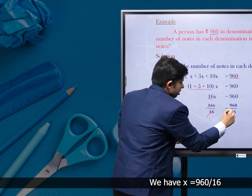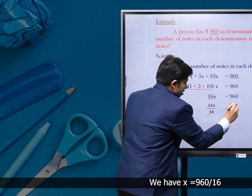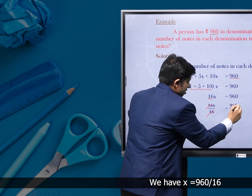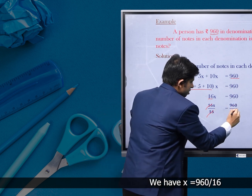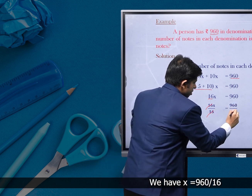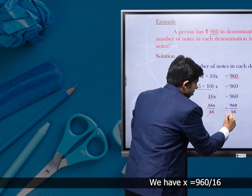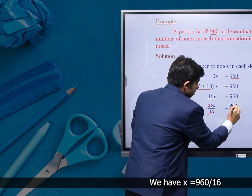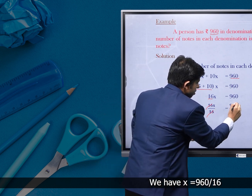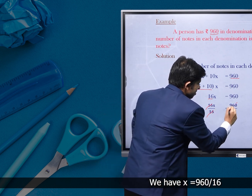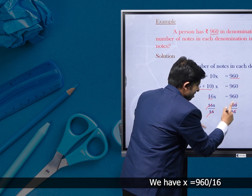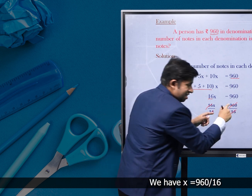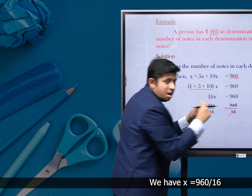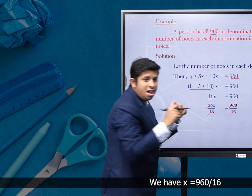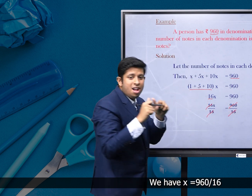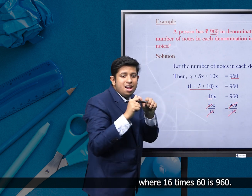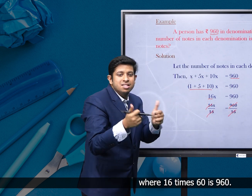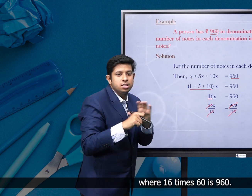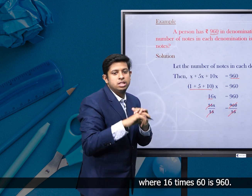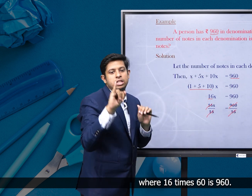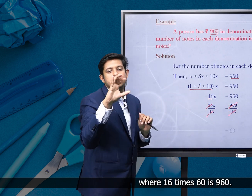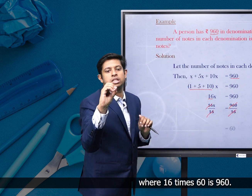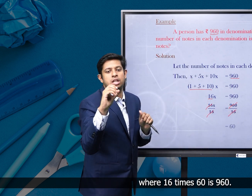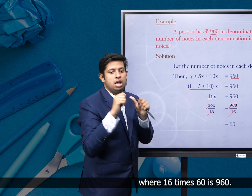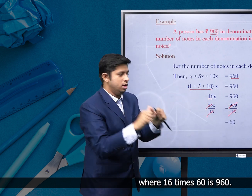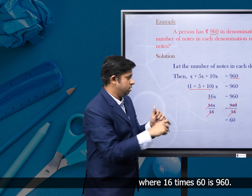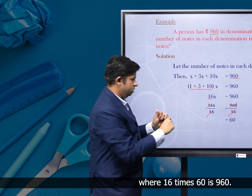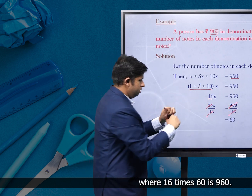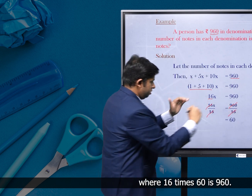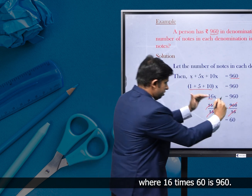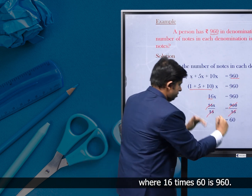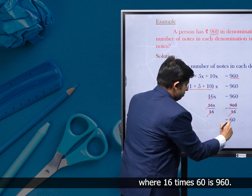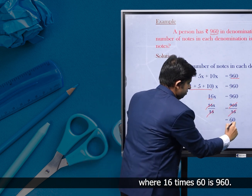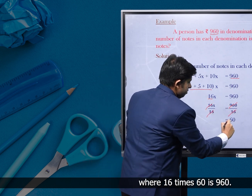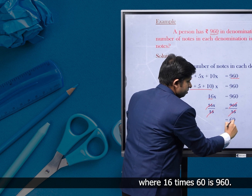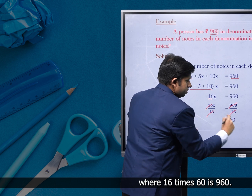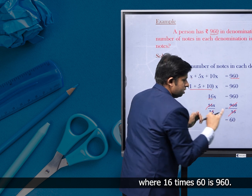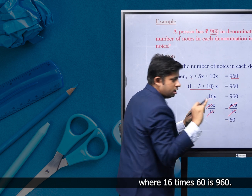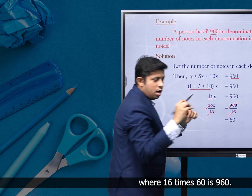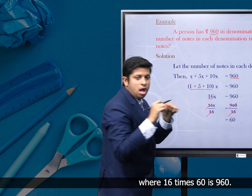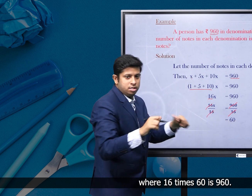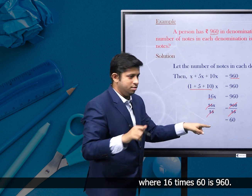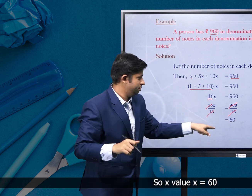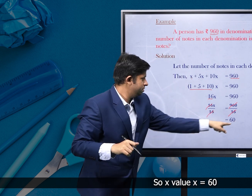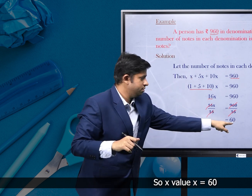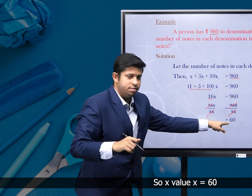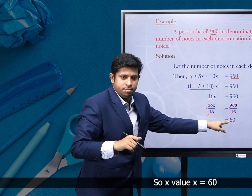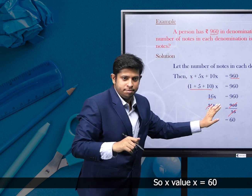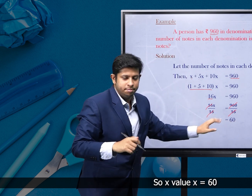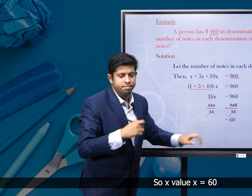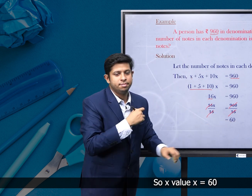x equals to 960 by 16, where 16 times 60 is 960. So x value is equals